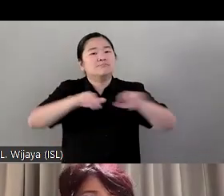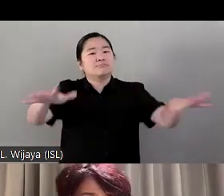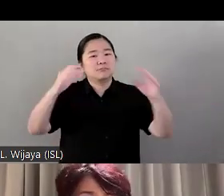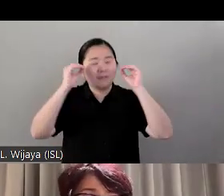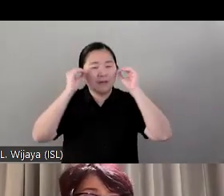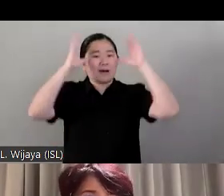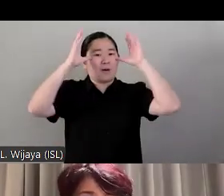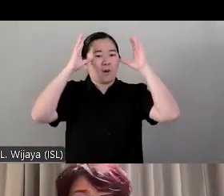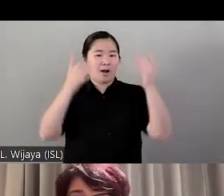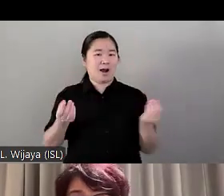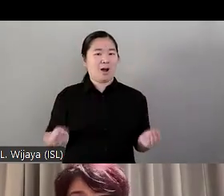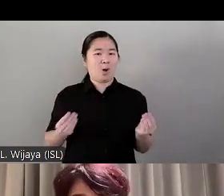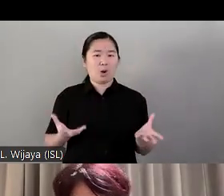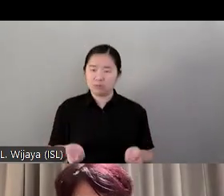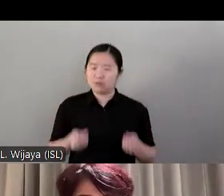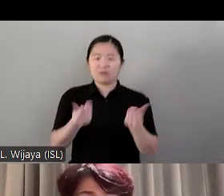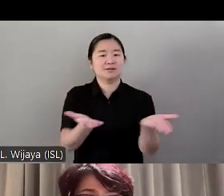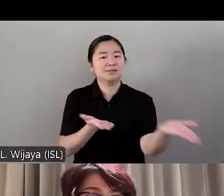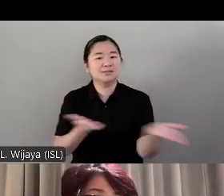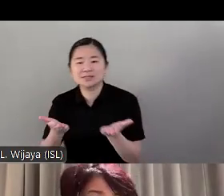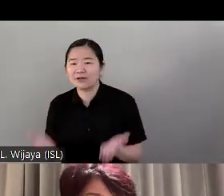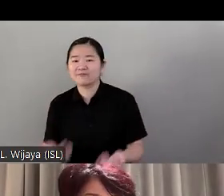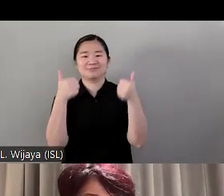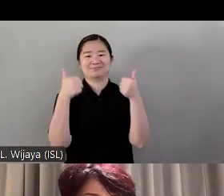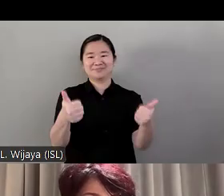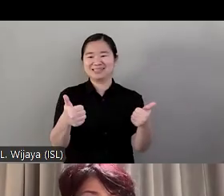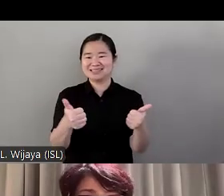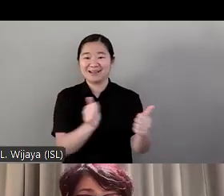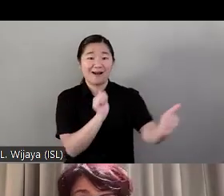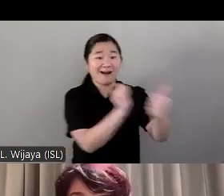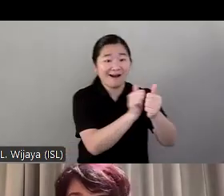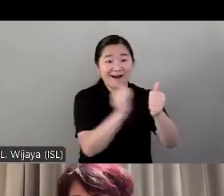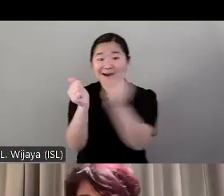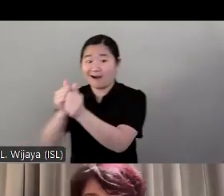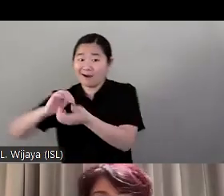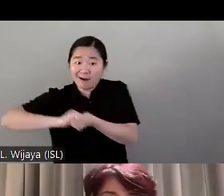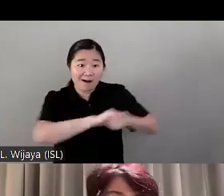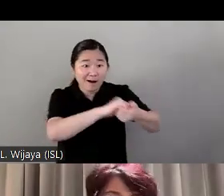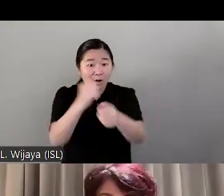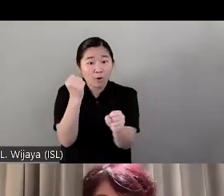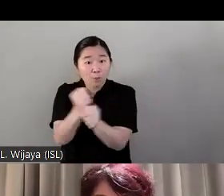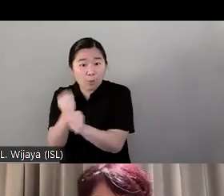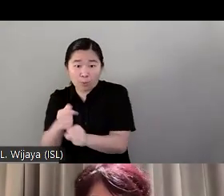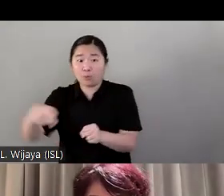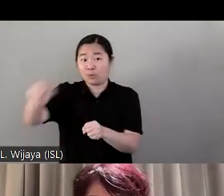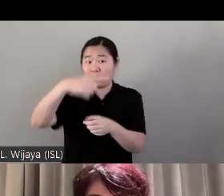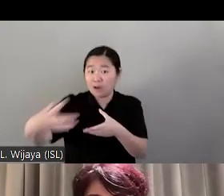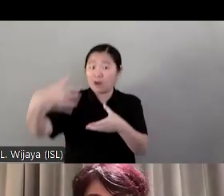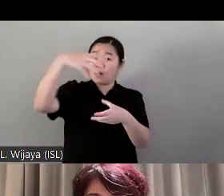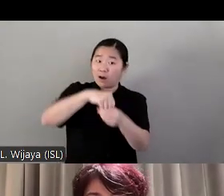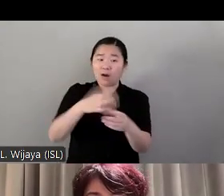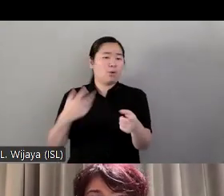important to get the community aware of what safeguarding is, what we mean by different aspects